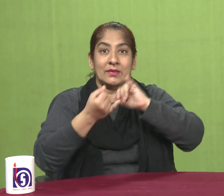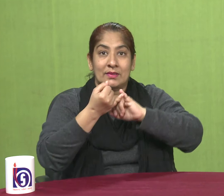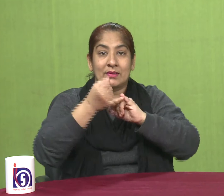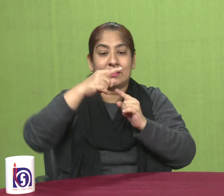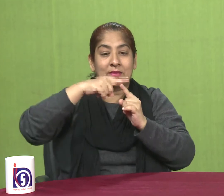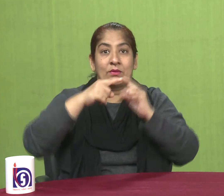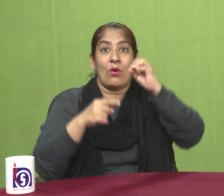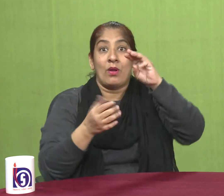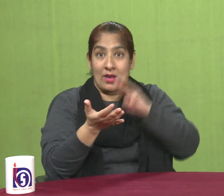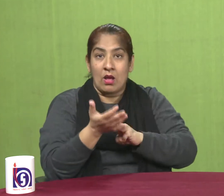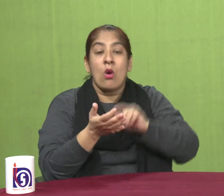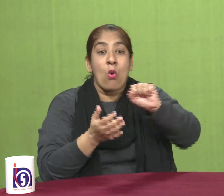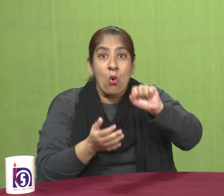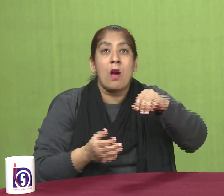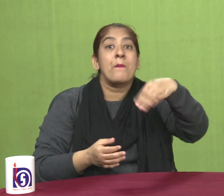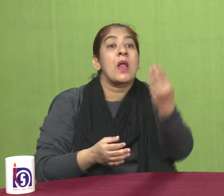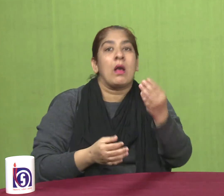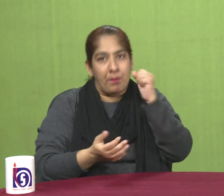get custom permit,